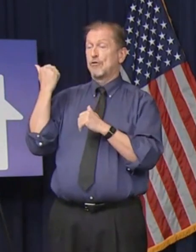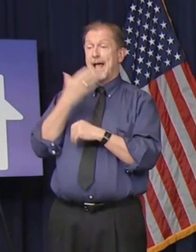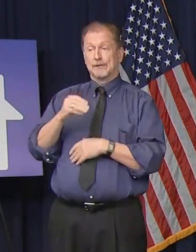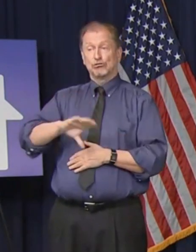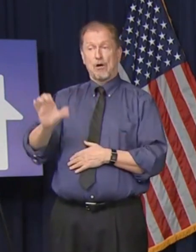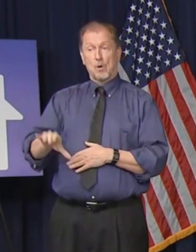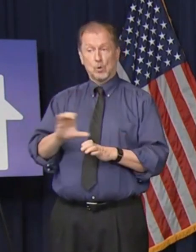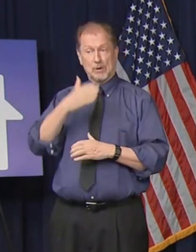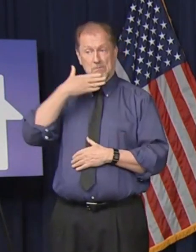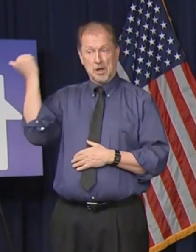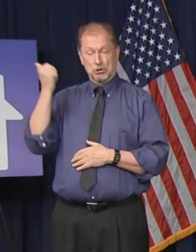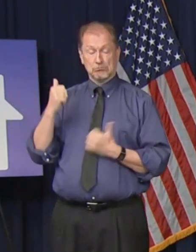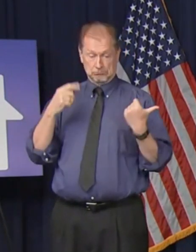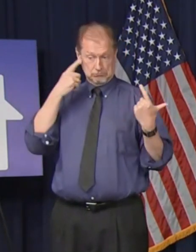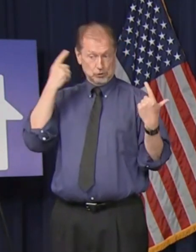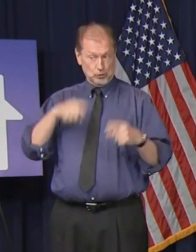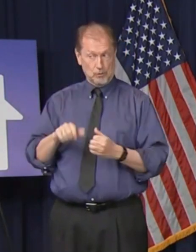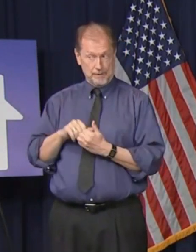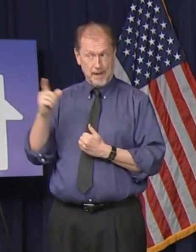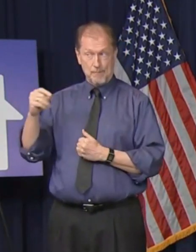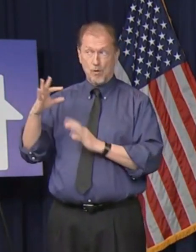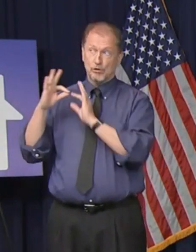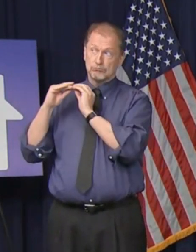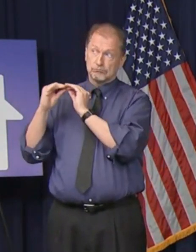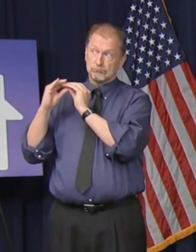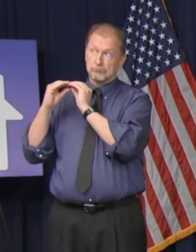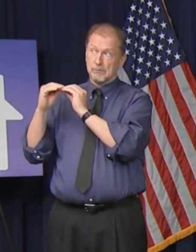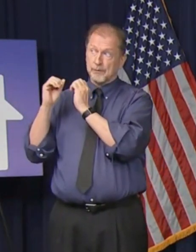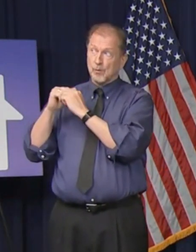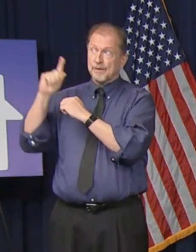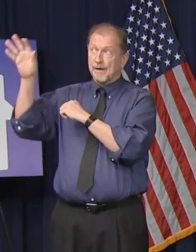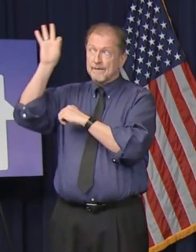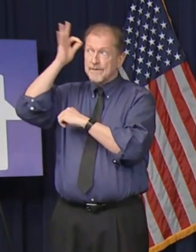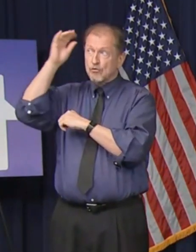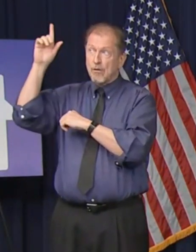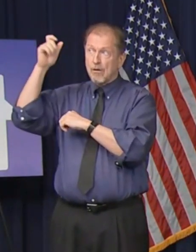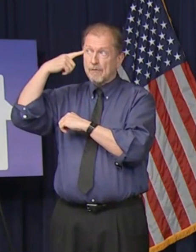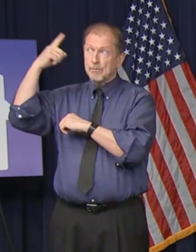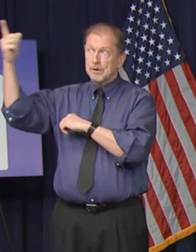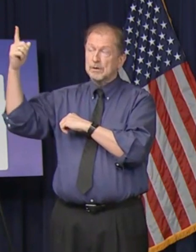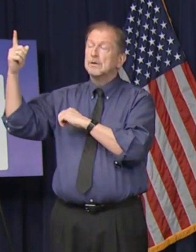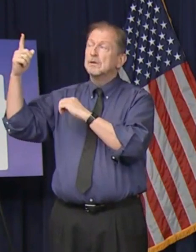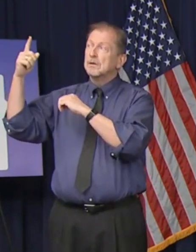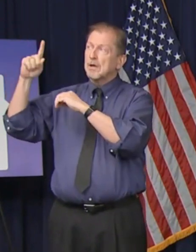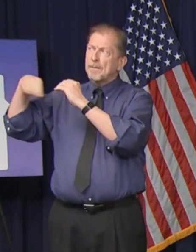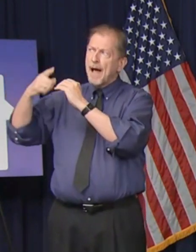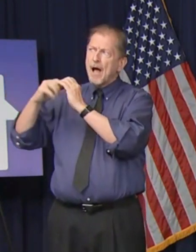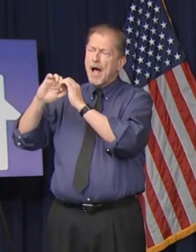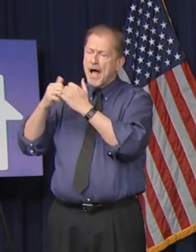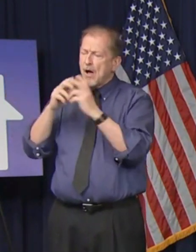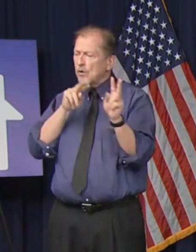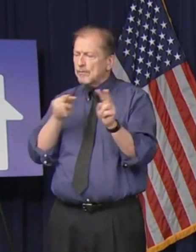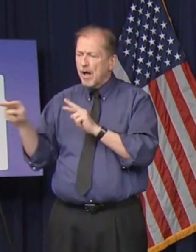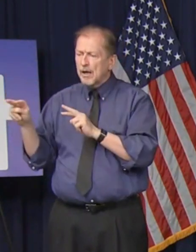assessment, and how closely is your team consulting with the federal government on modeling and determination of the peak?